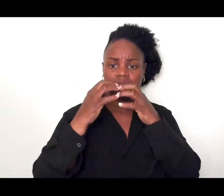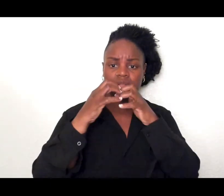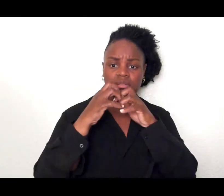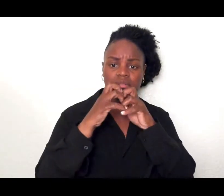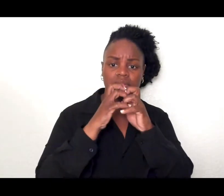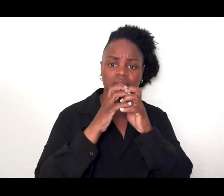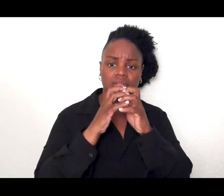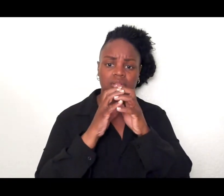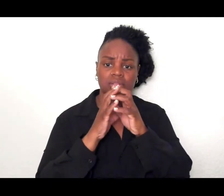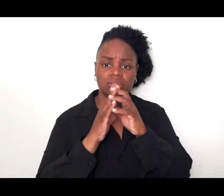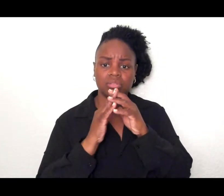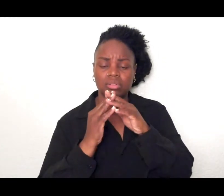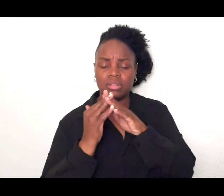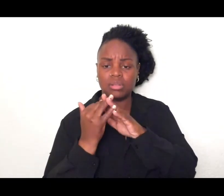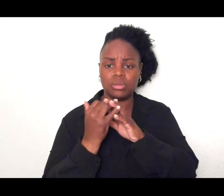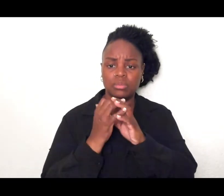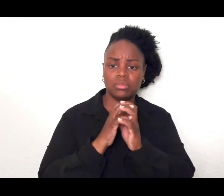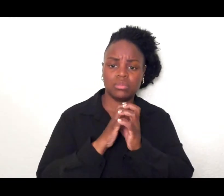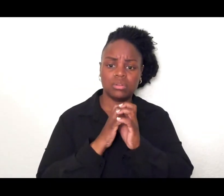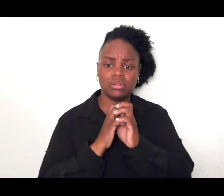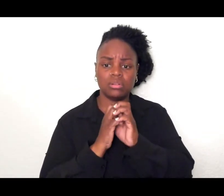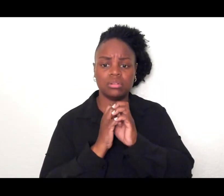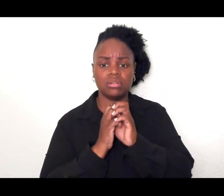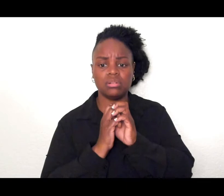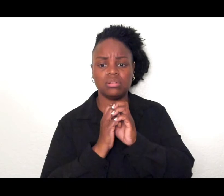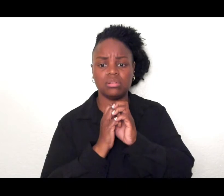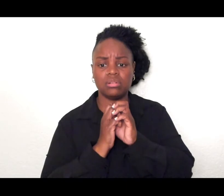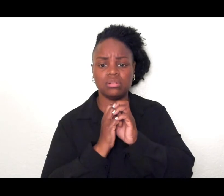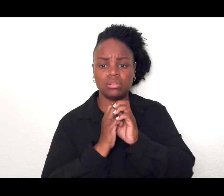when they are rescuing me from the flames?